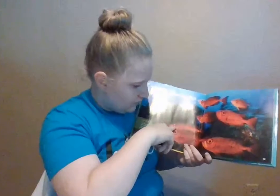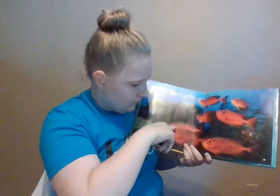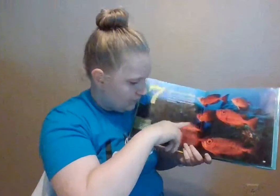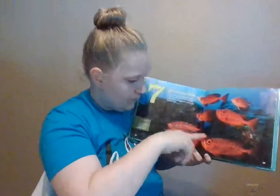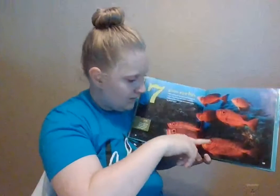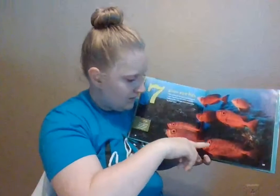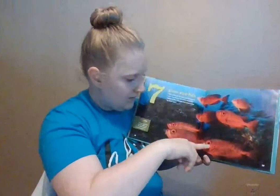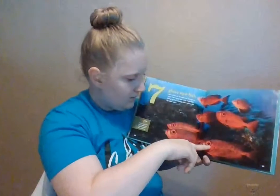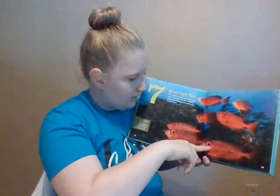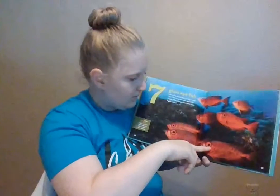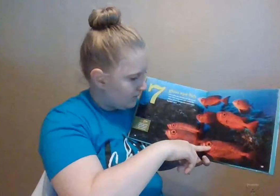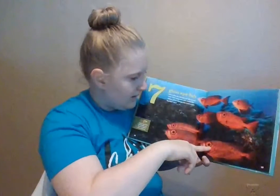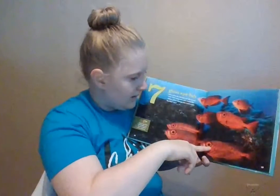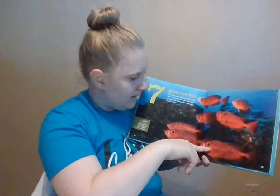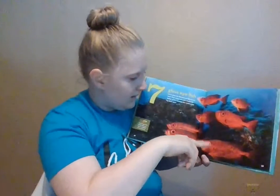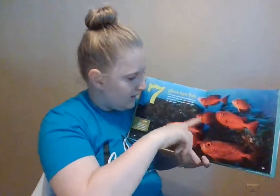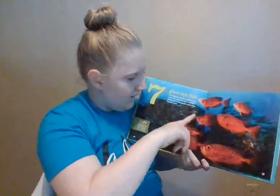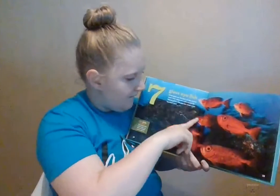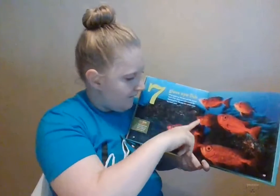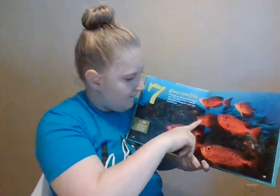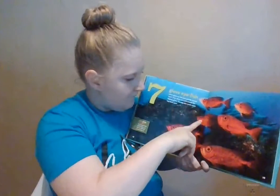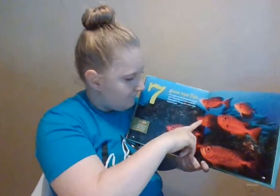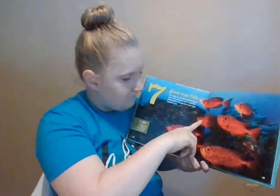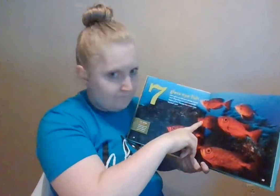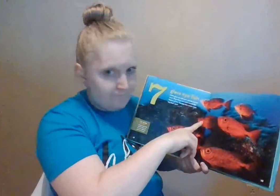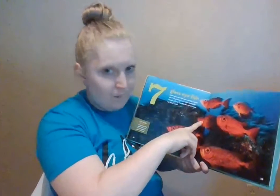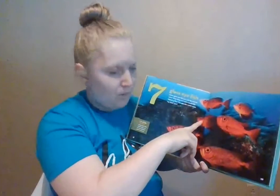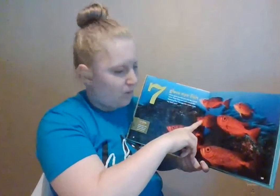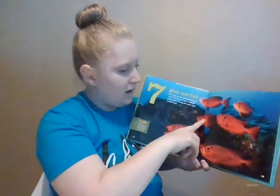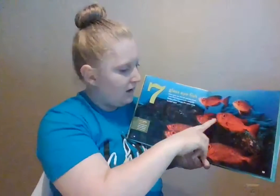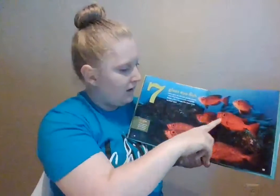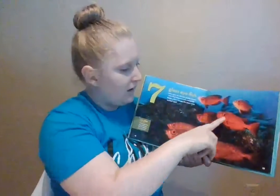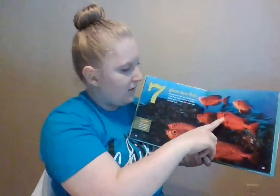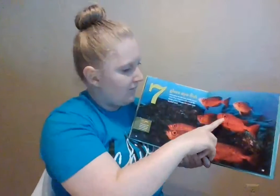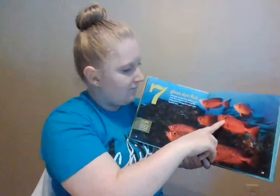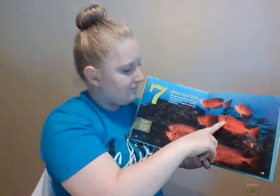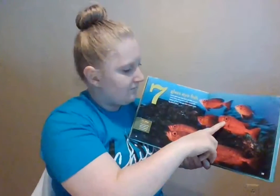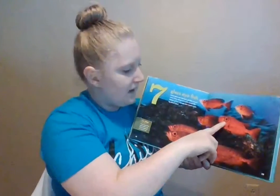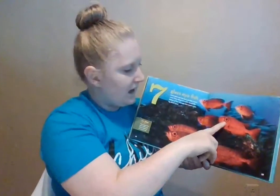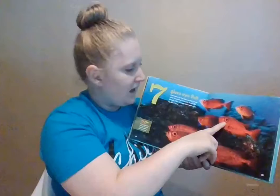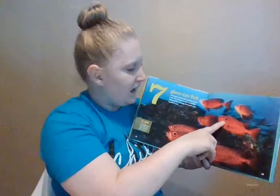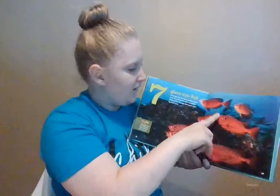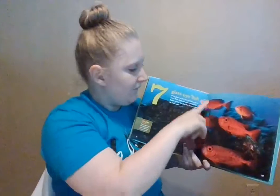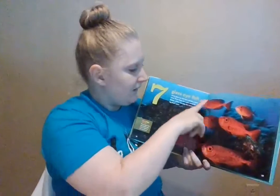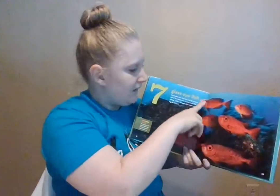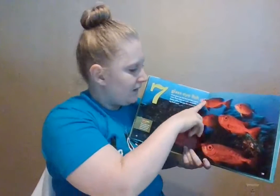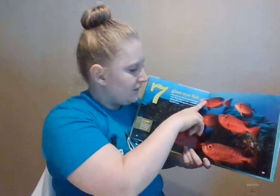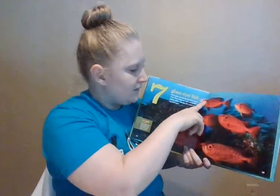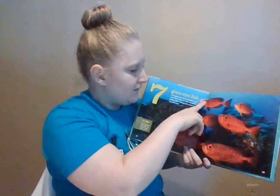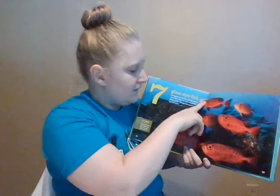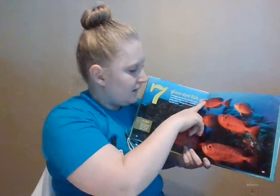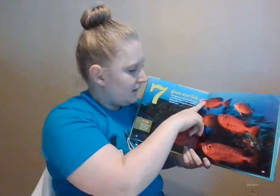2, 3, 4, 5,